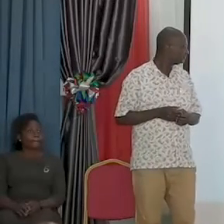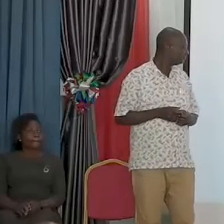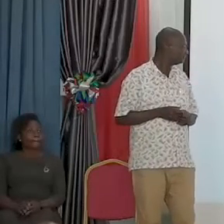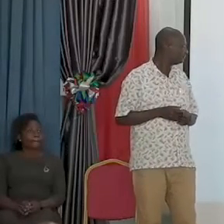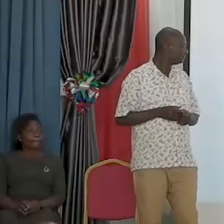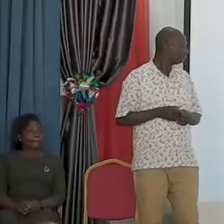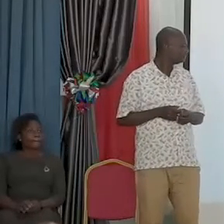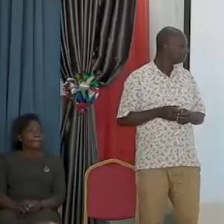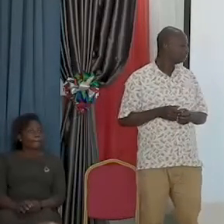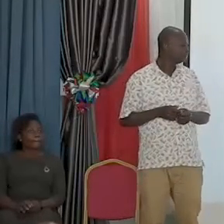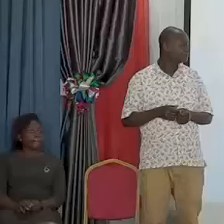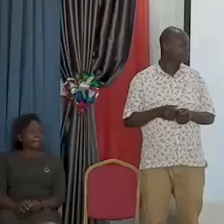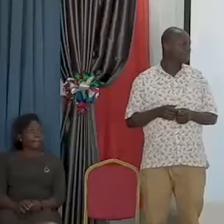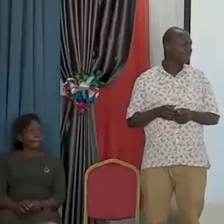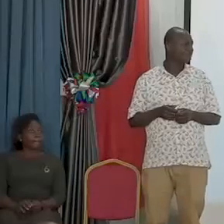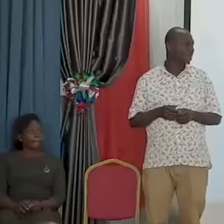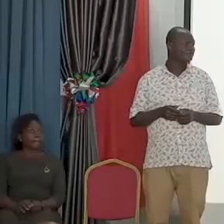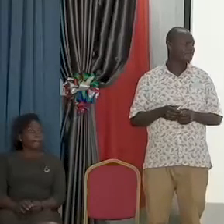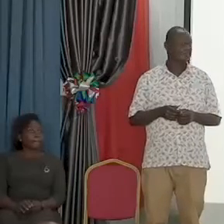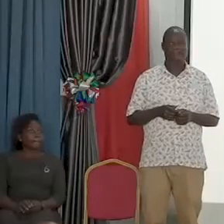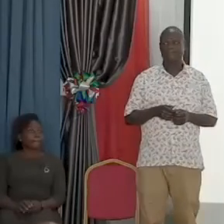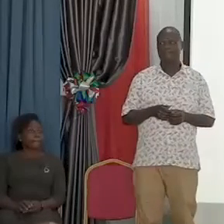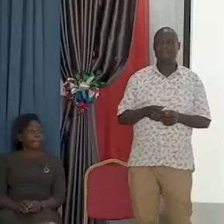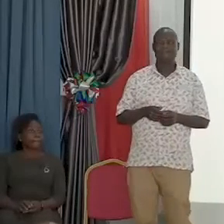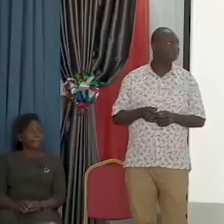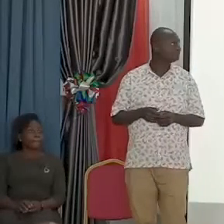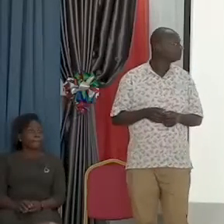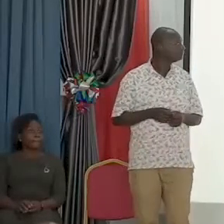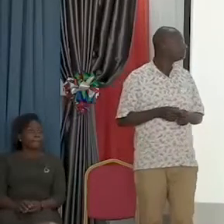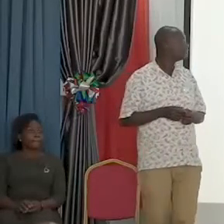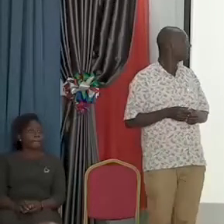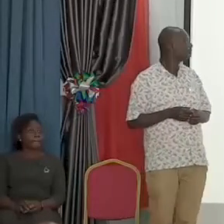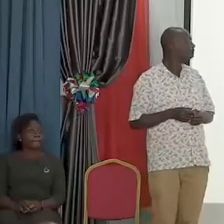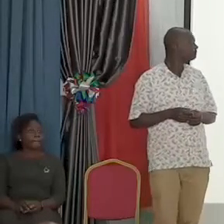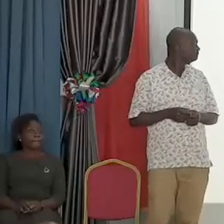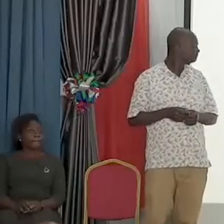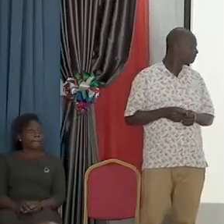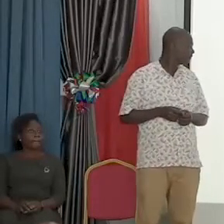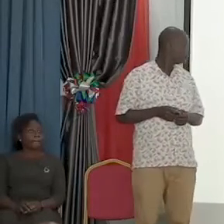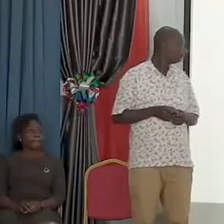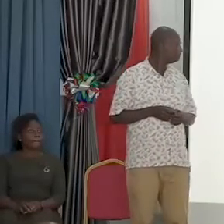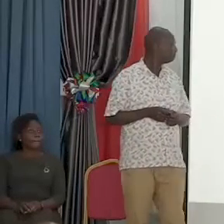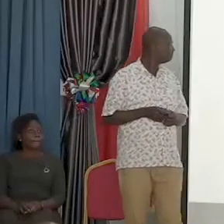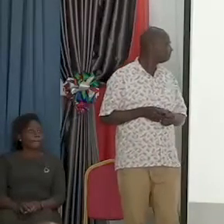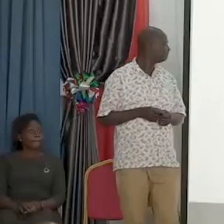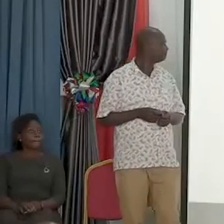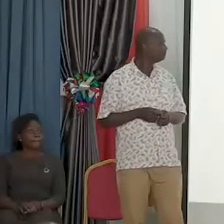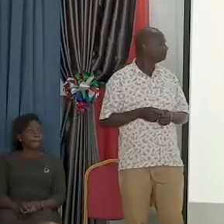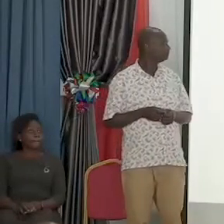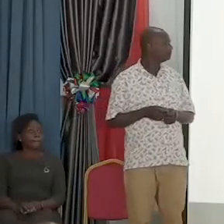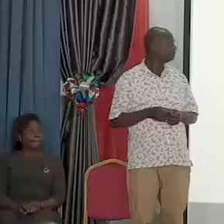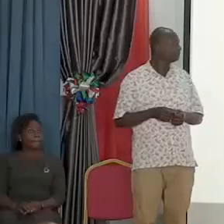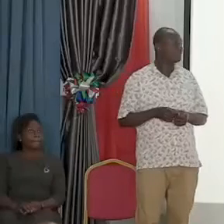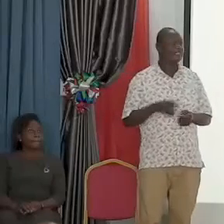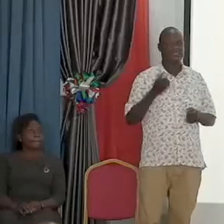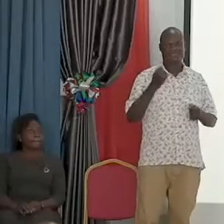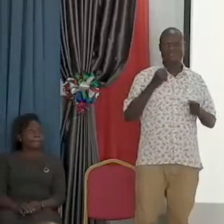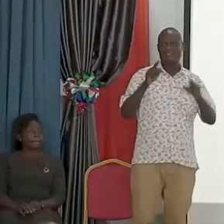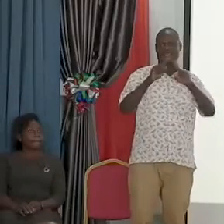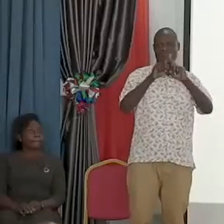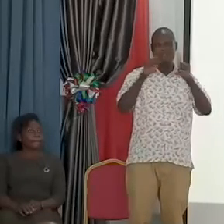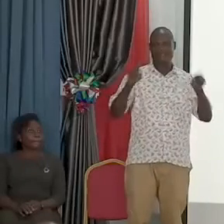Okay, now I've got the power to do that. The SETT is another framework that was